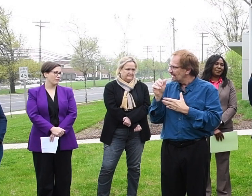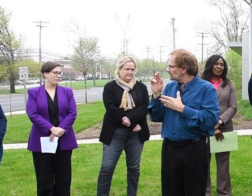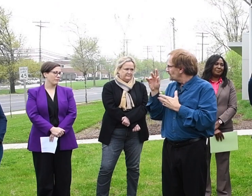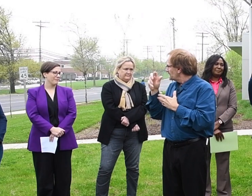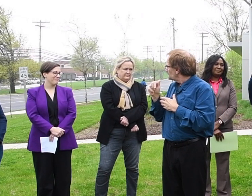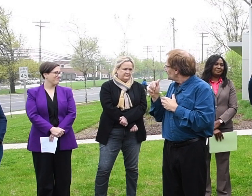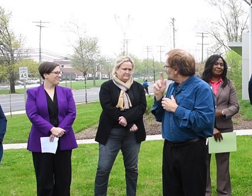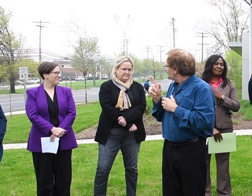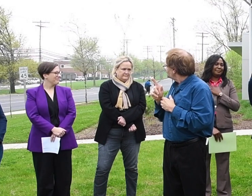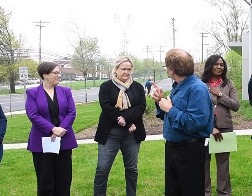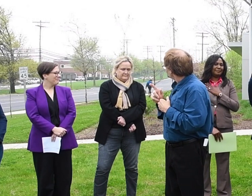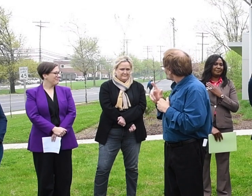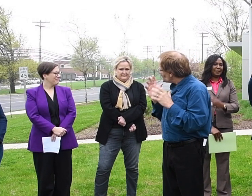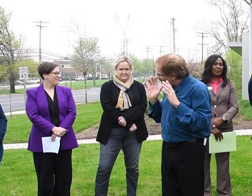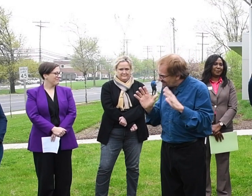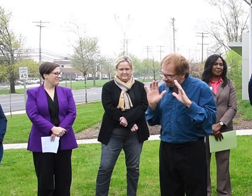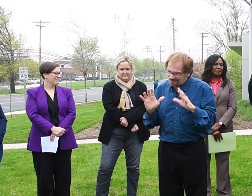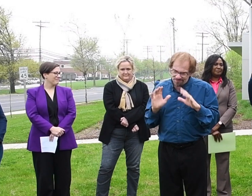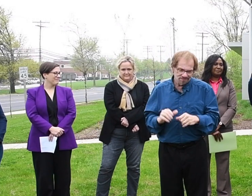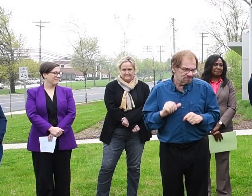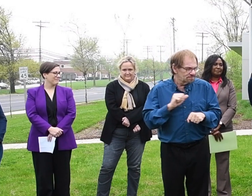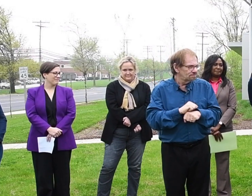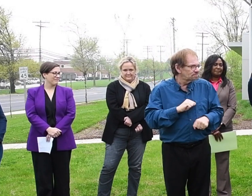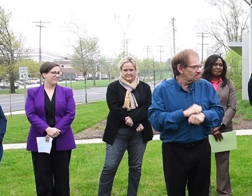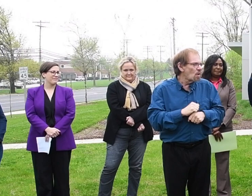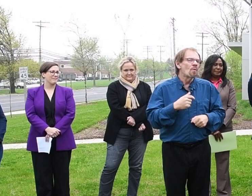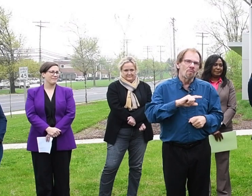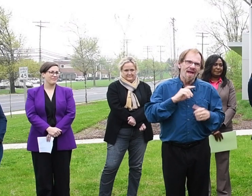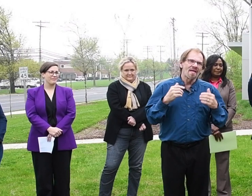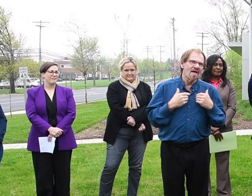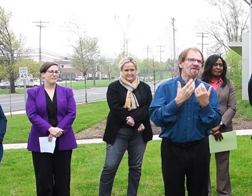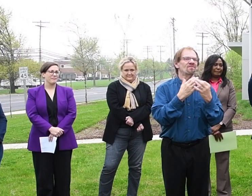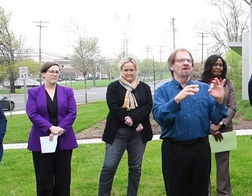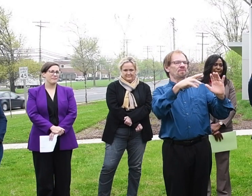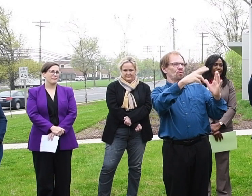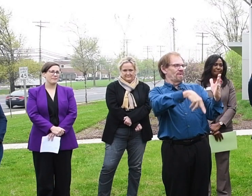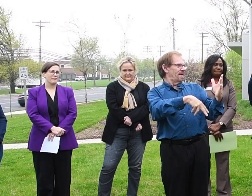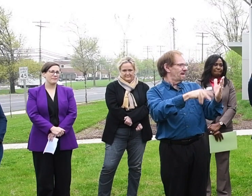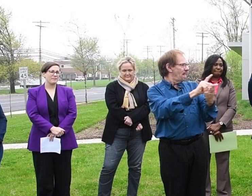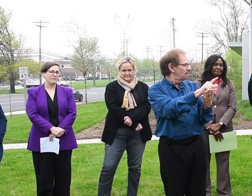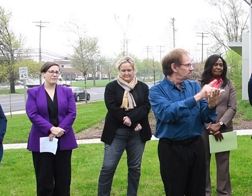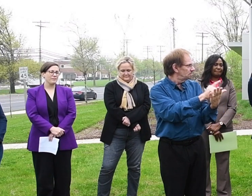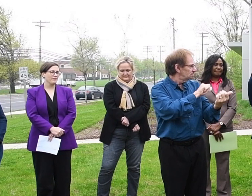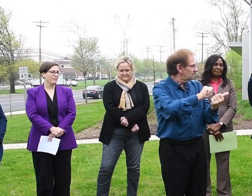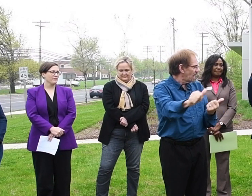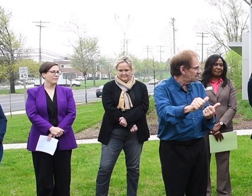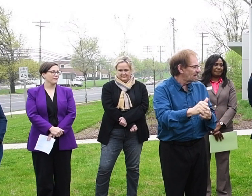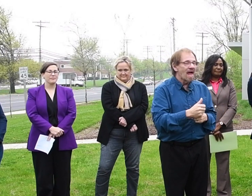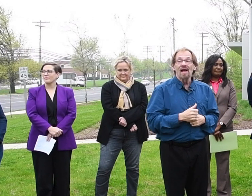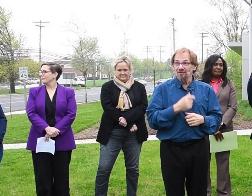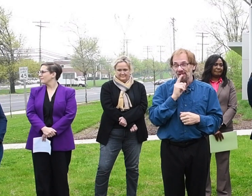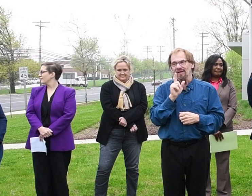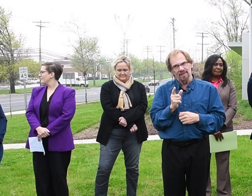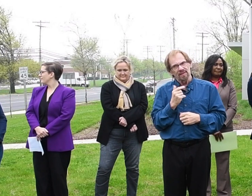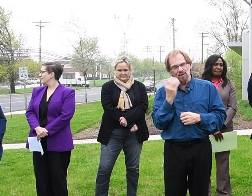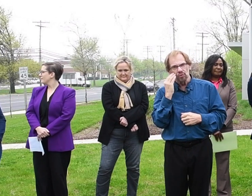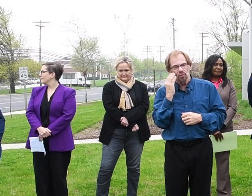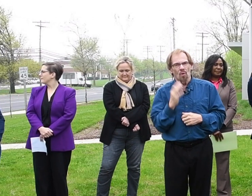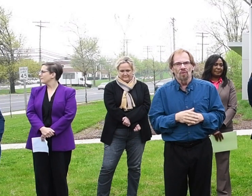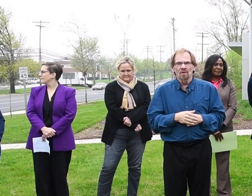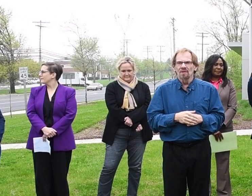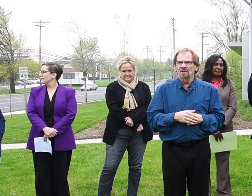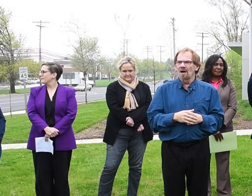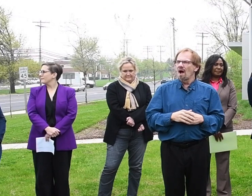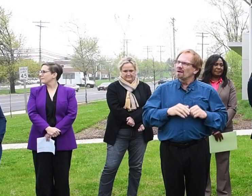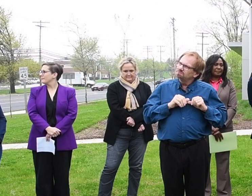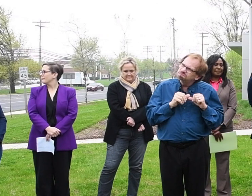tireless advocate as we worked to get the Freedom to Read Act passed. And she is, as you all know, a tireless advocate at every